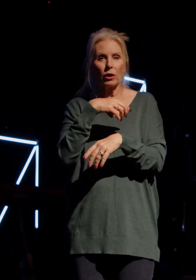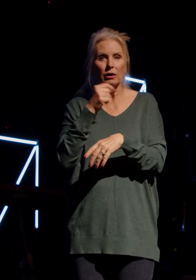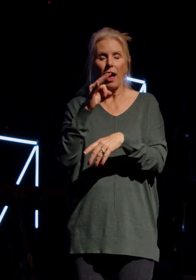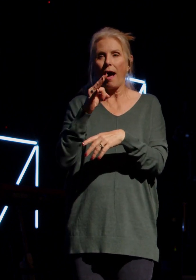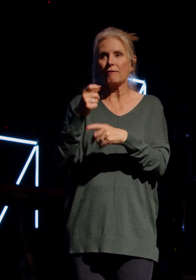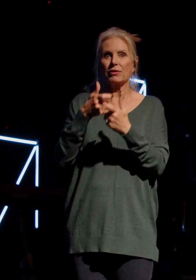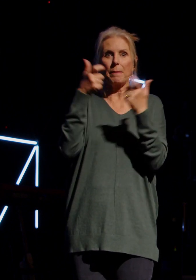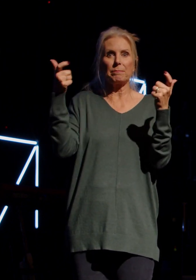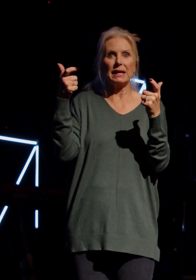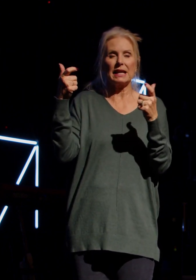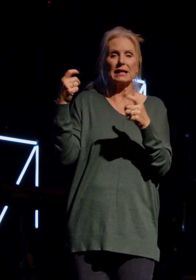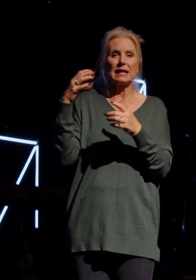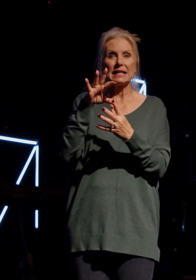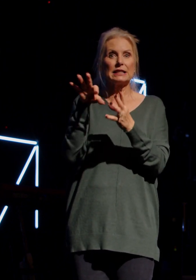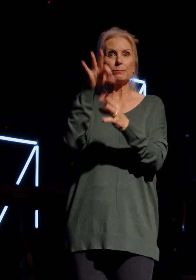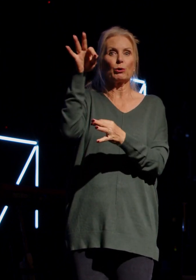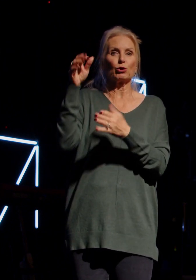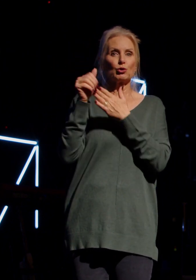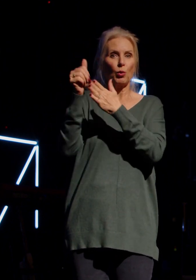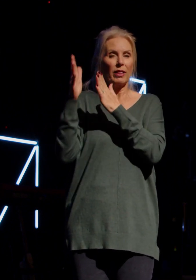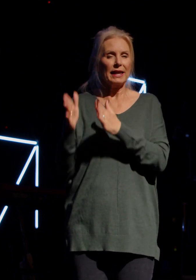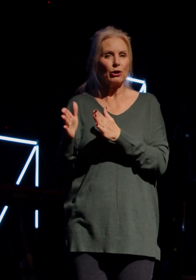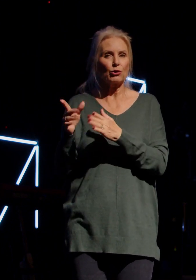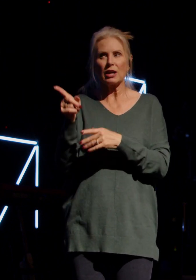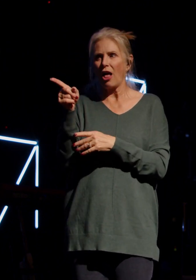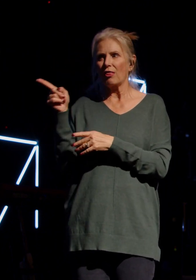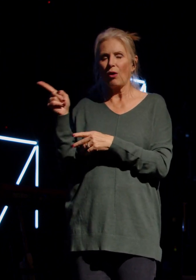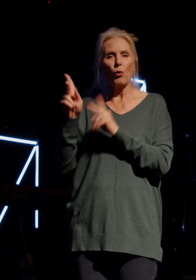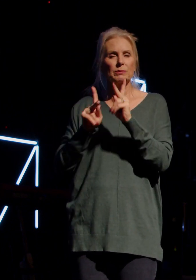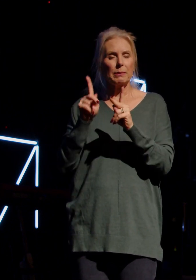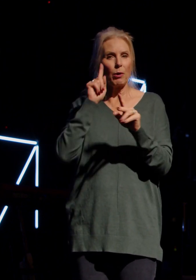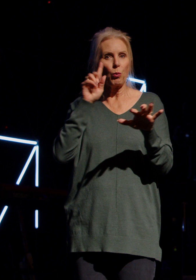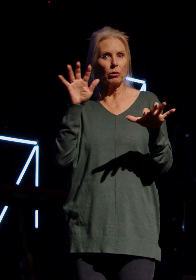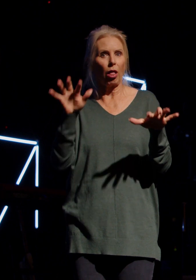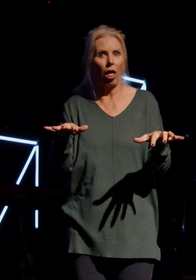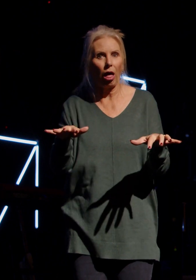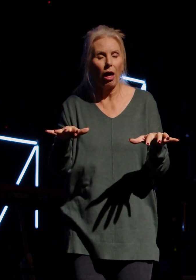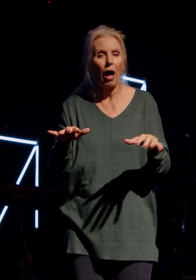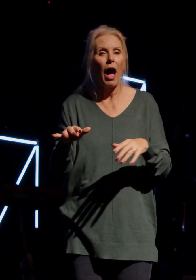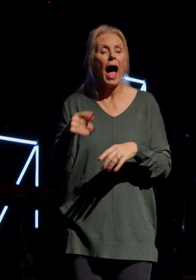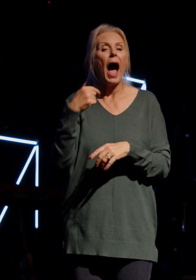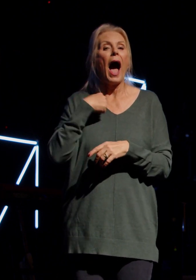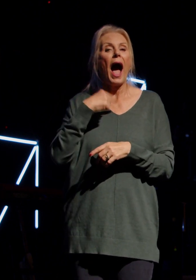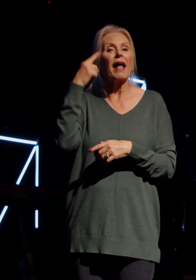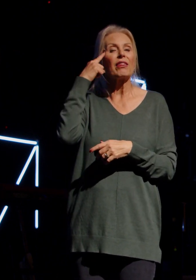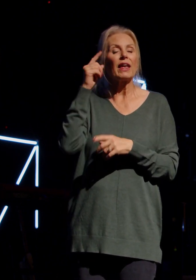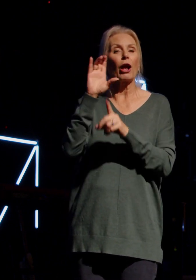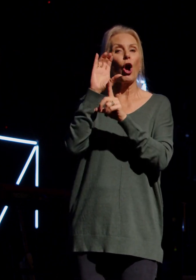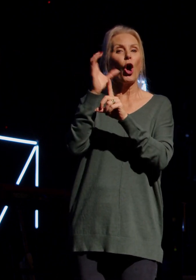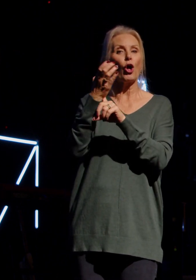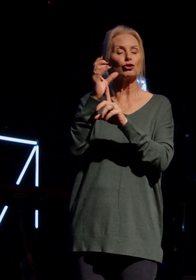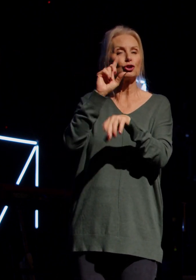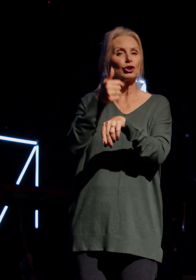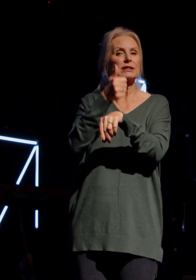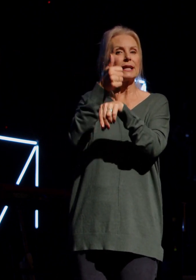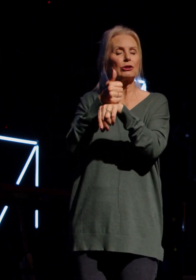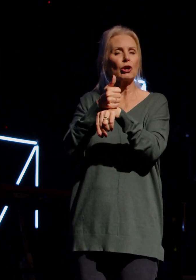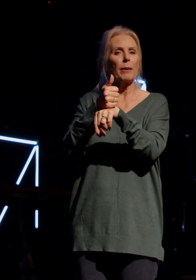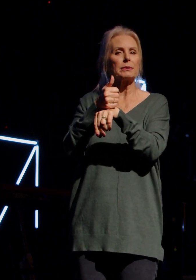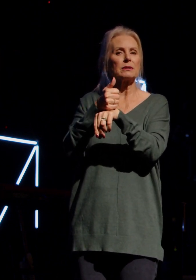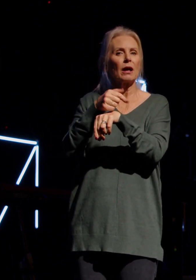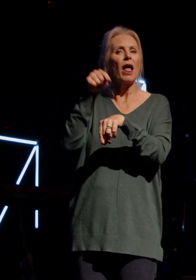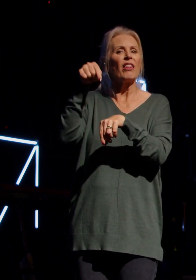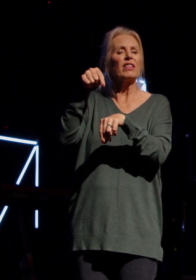I mean, why were these people so surprised by that? Well, I think it's just because many times in culture sets up these norms of